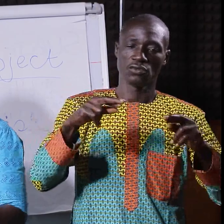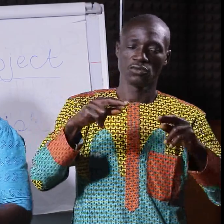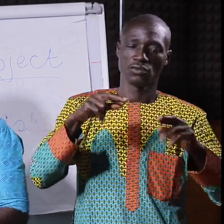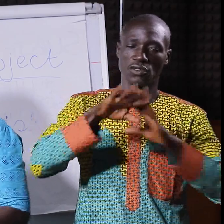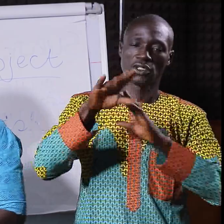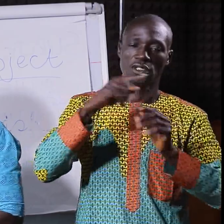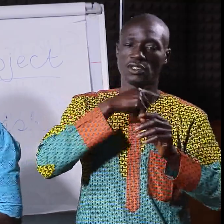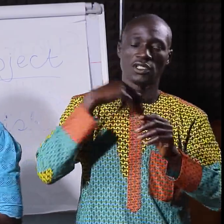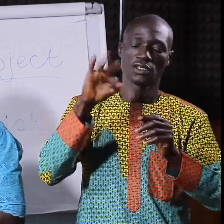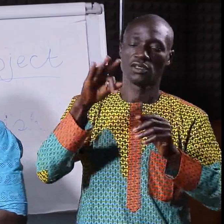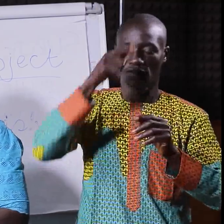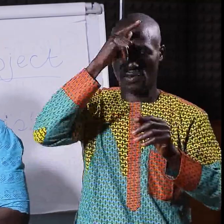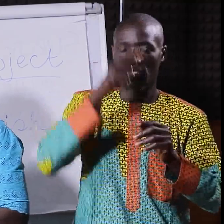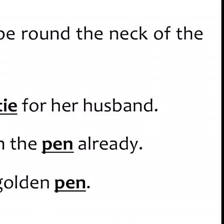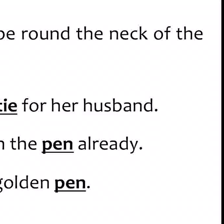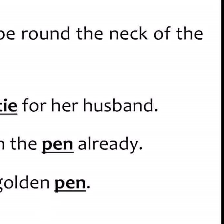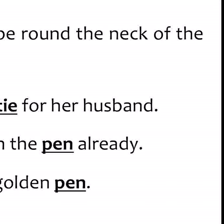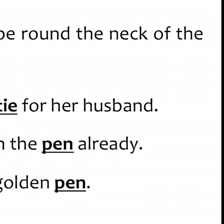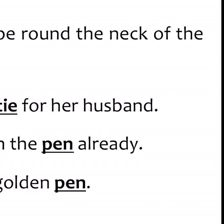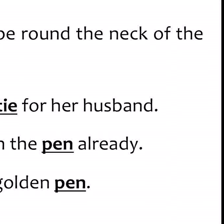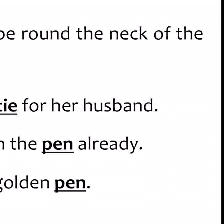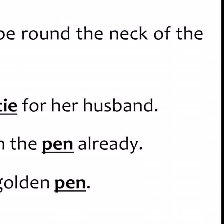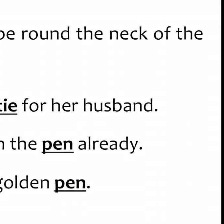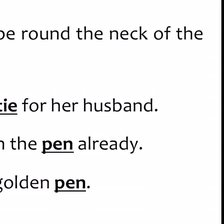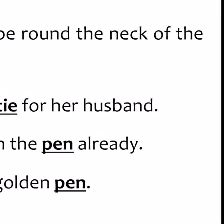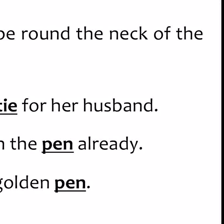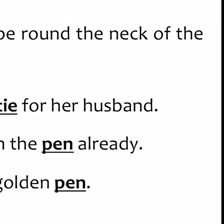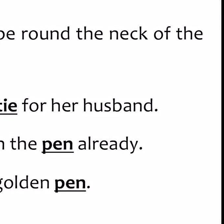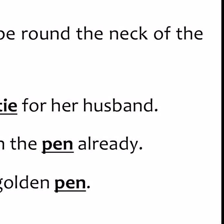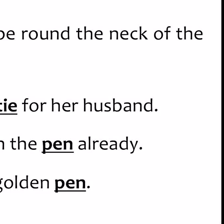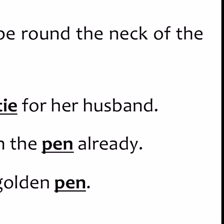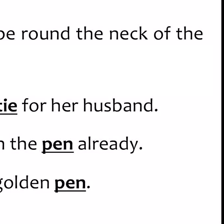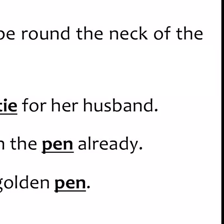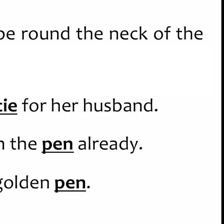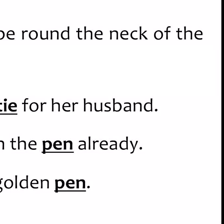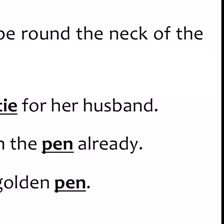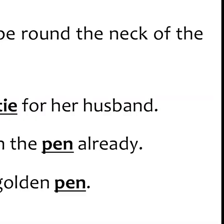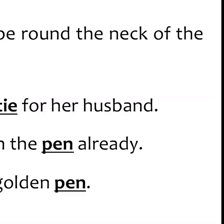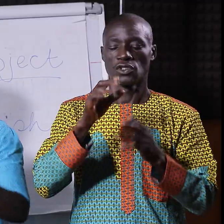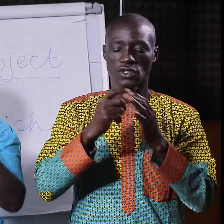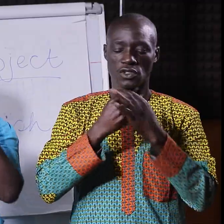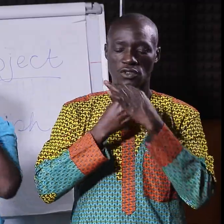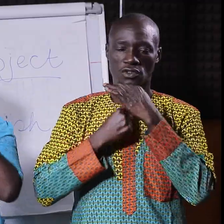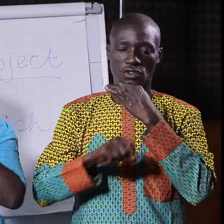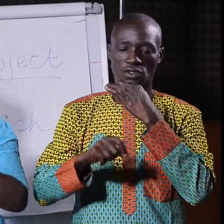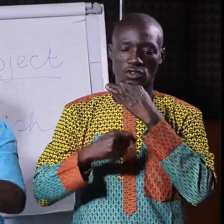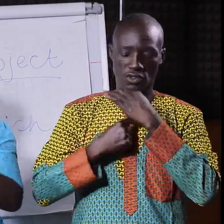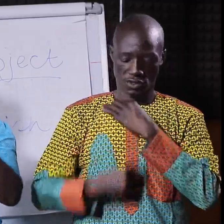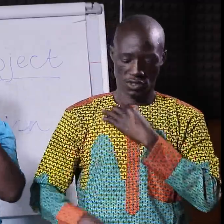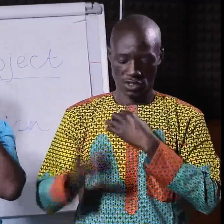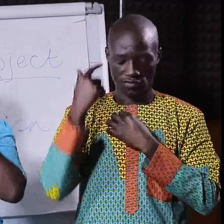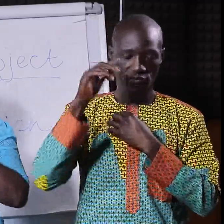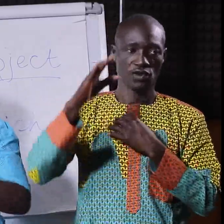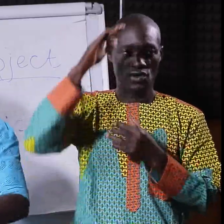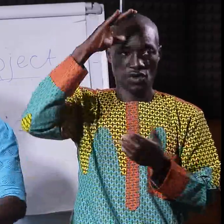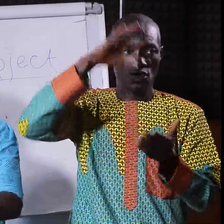asking you to do something. And the noun, she will knot the tie for her husband. That strap, that